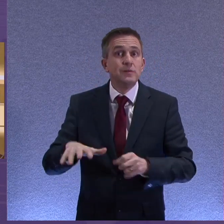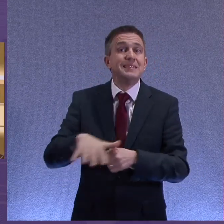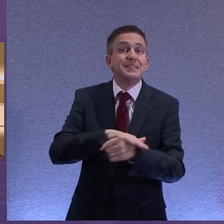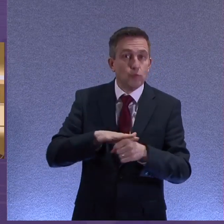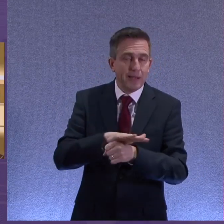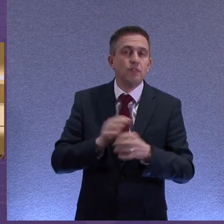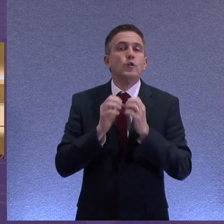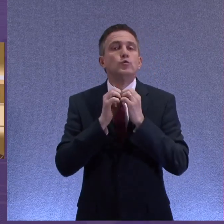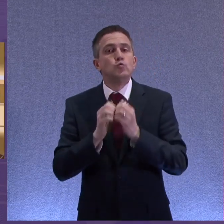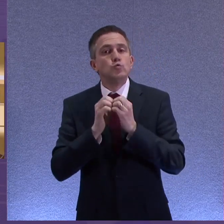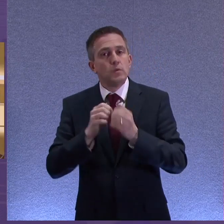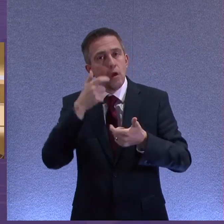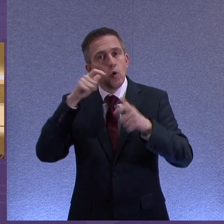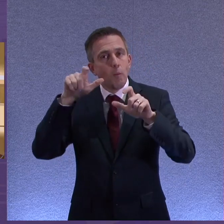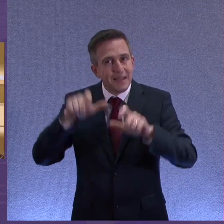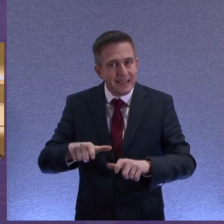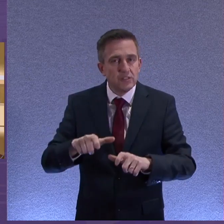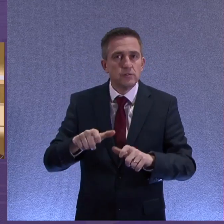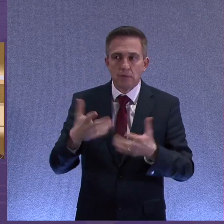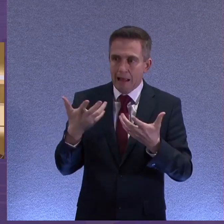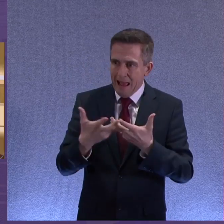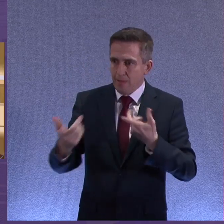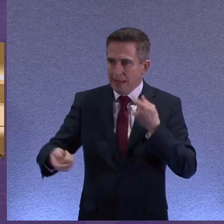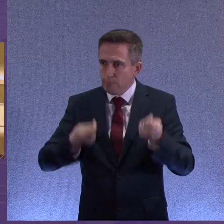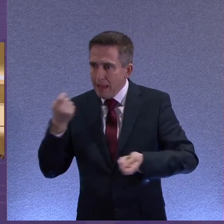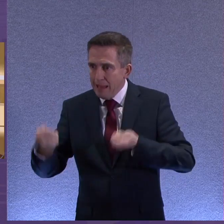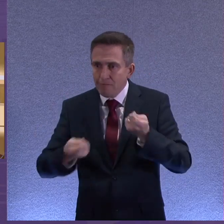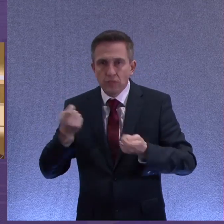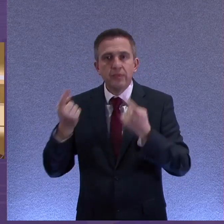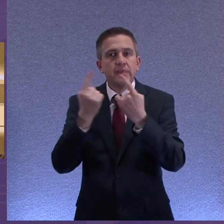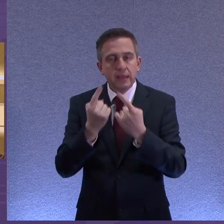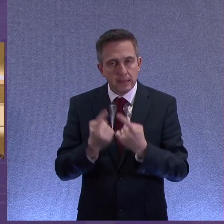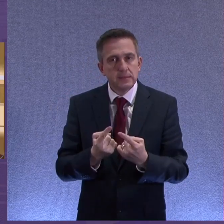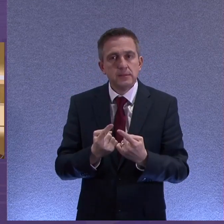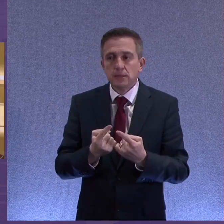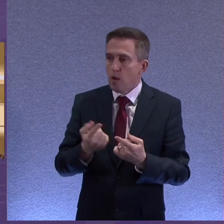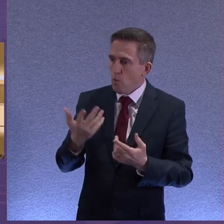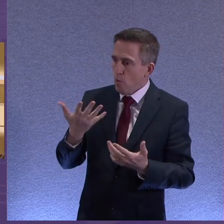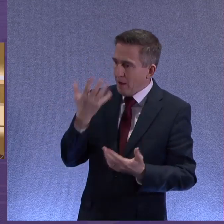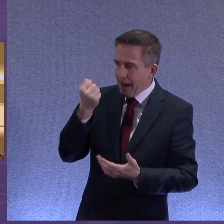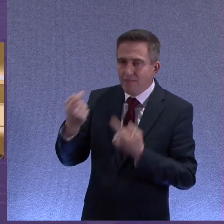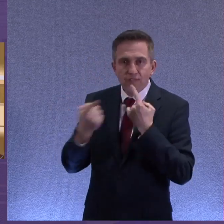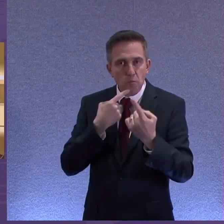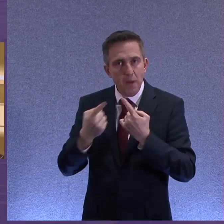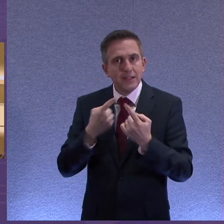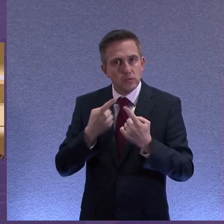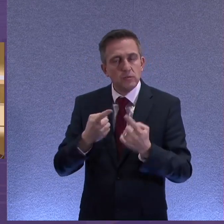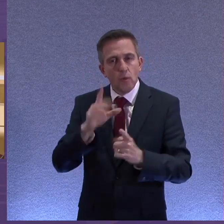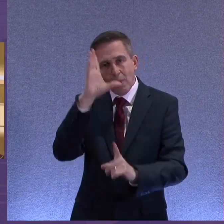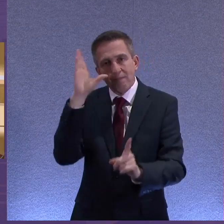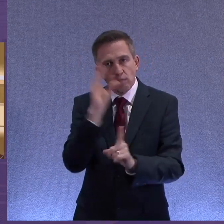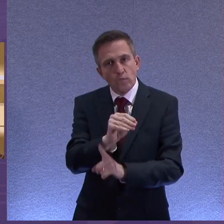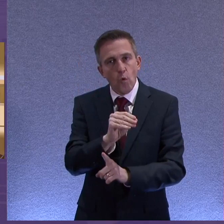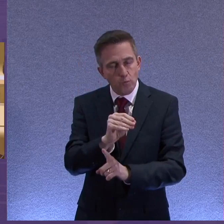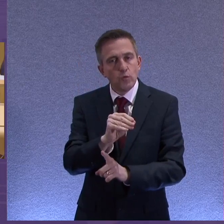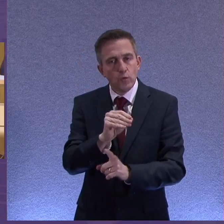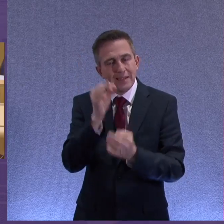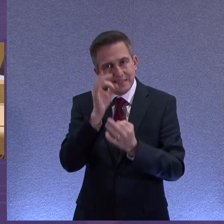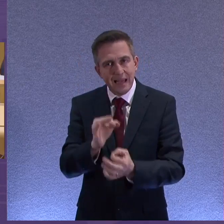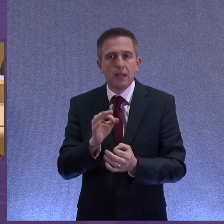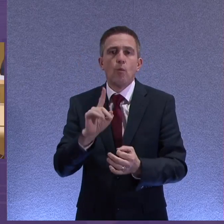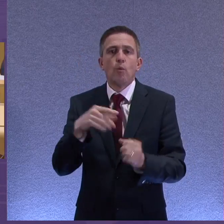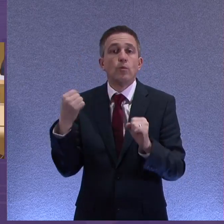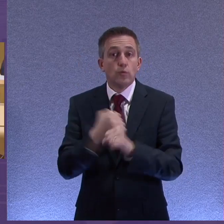of it as it affects individual students, and we will of course update members, in particular Sandra White, on the progress that's made in those